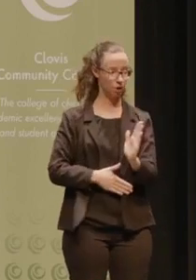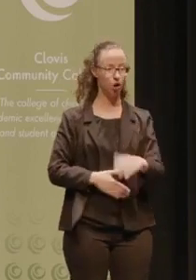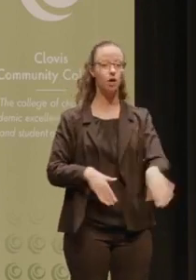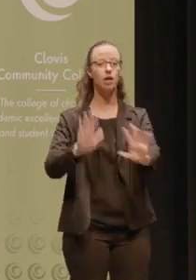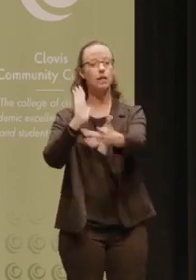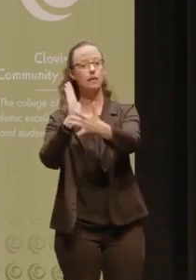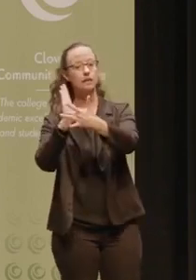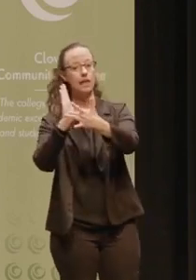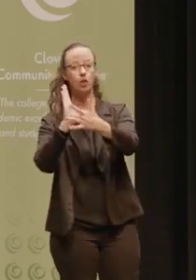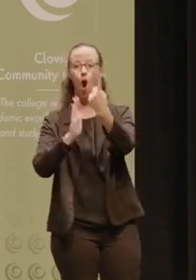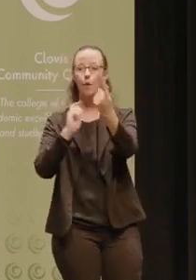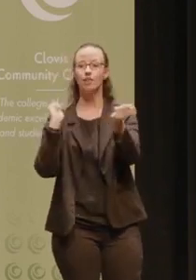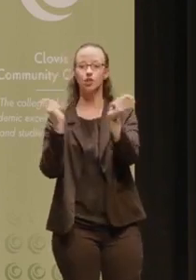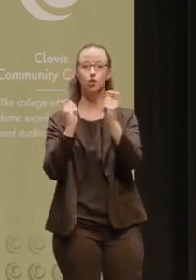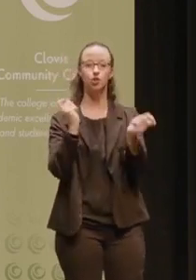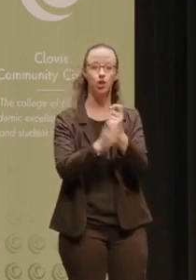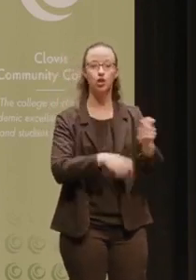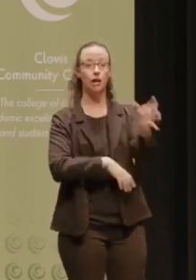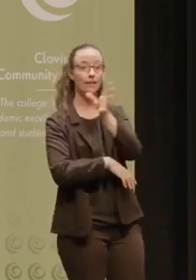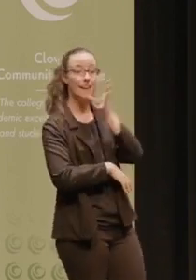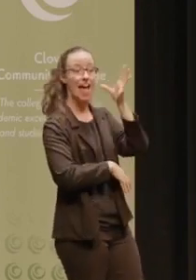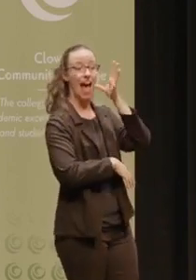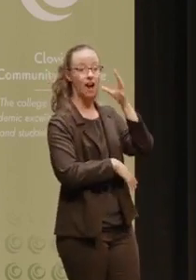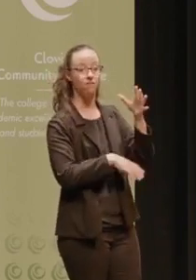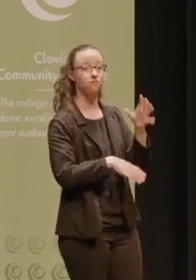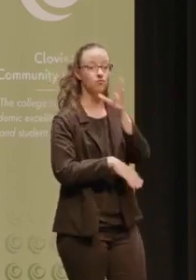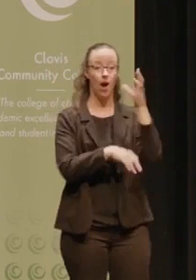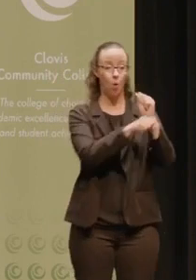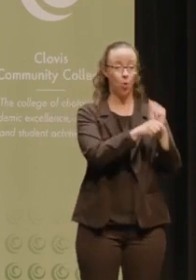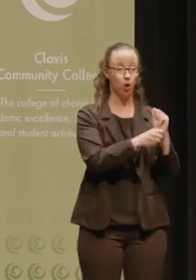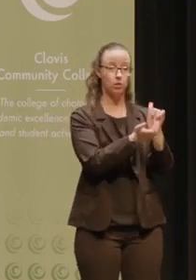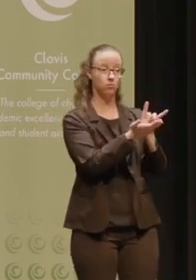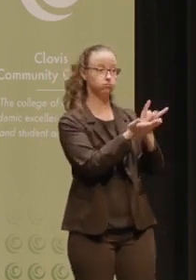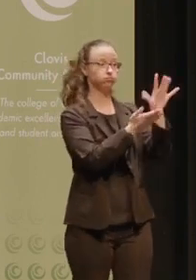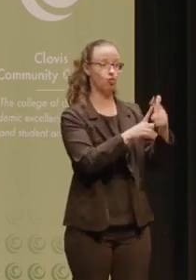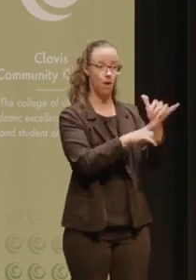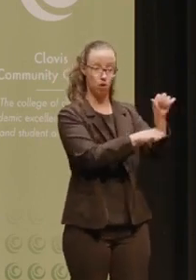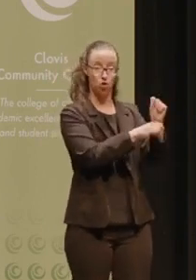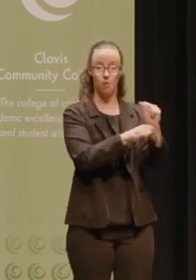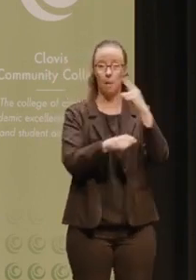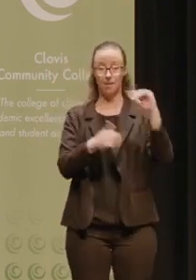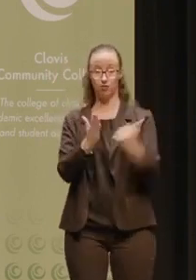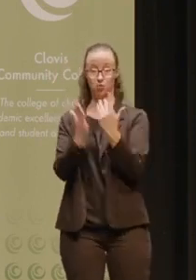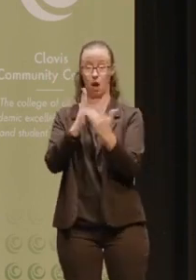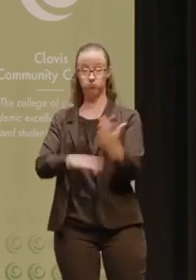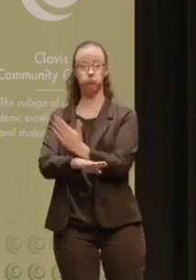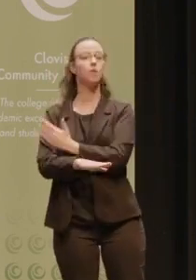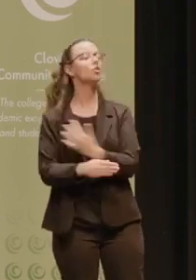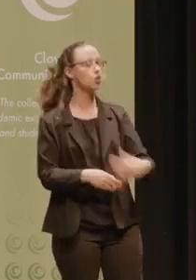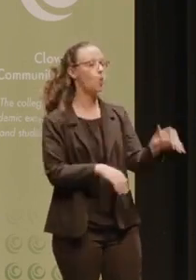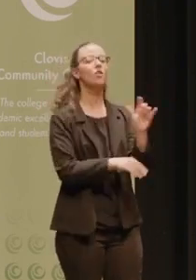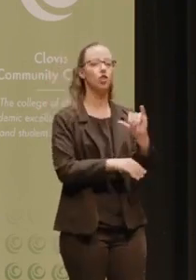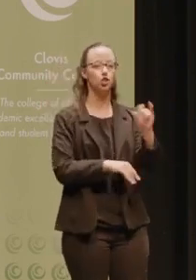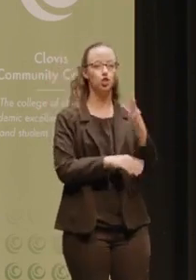So technology is profoundly changing agriculture, and farm workers are being displaced from their jobs by that technology. The AgTEC program provides job skills